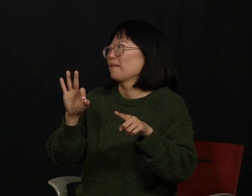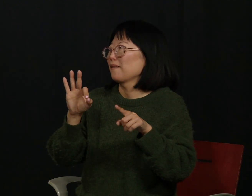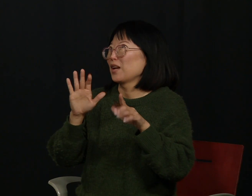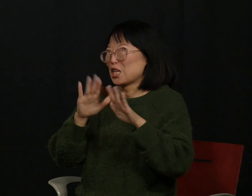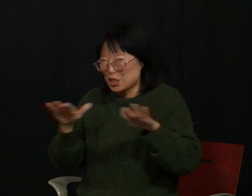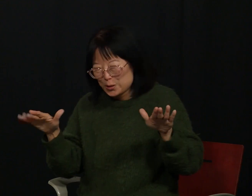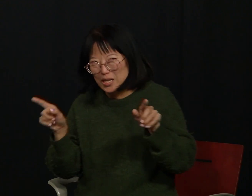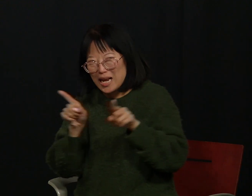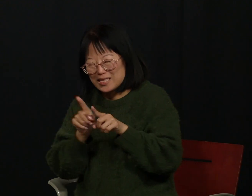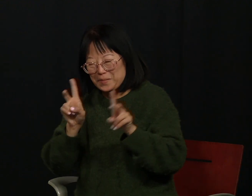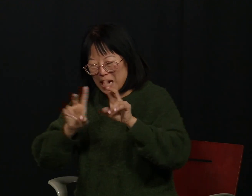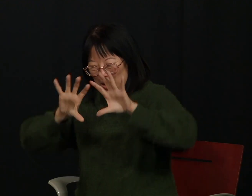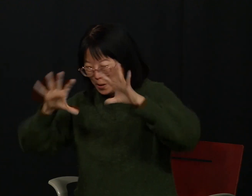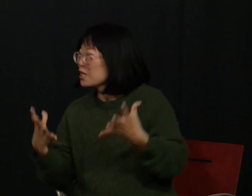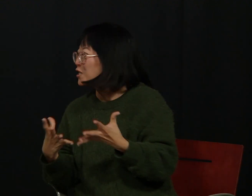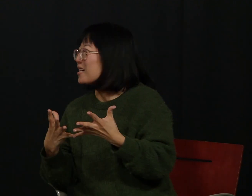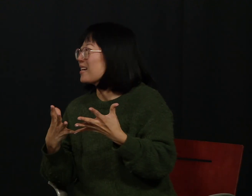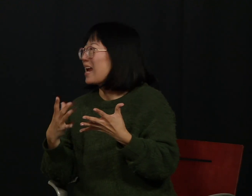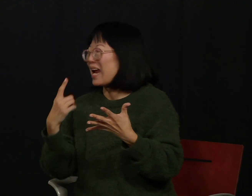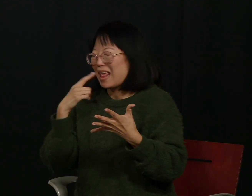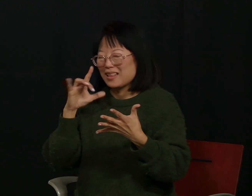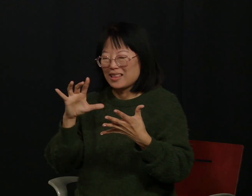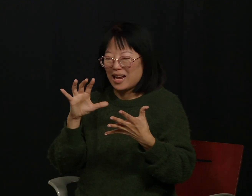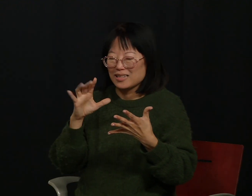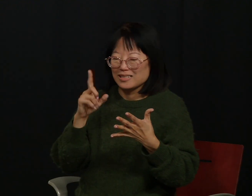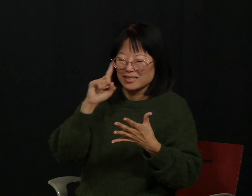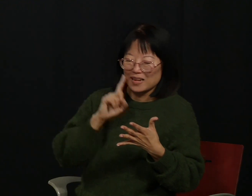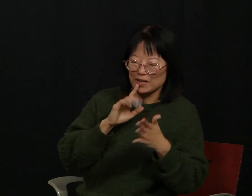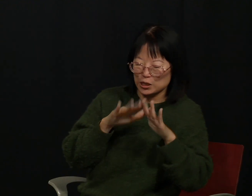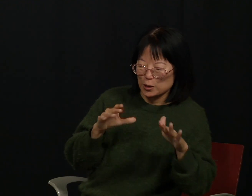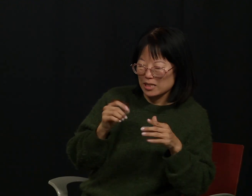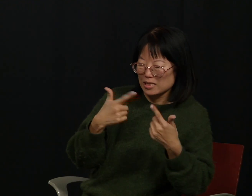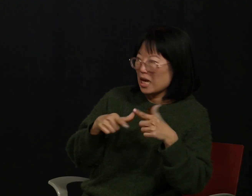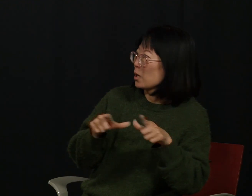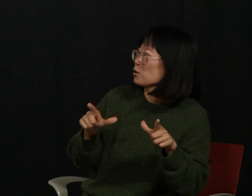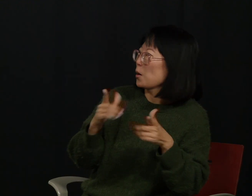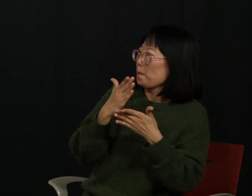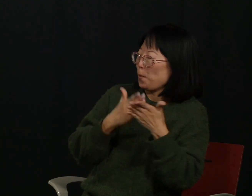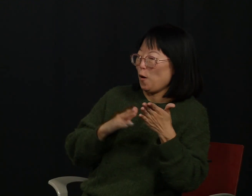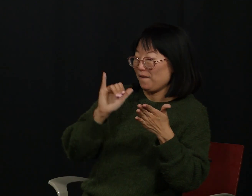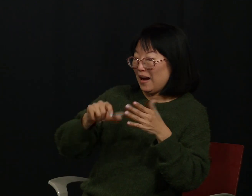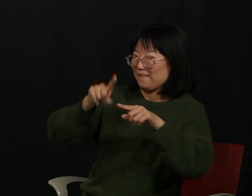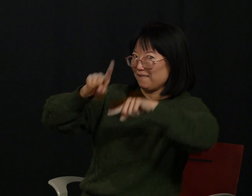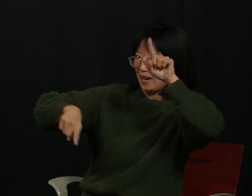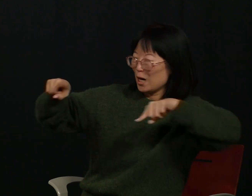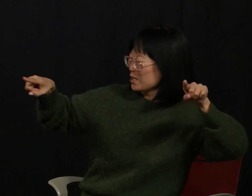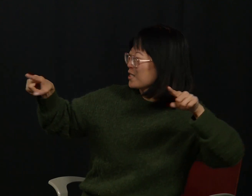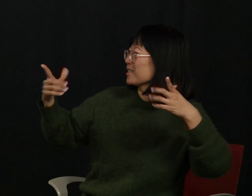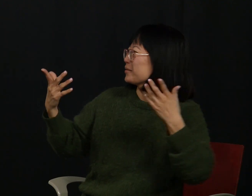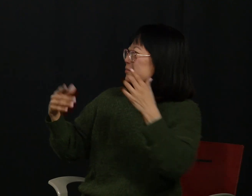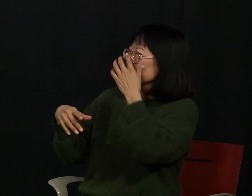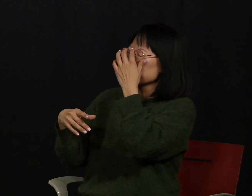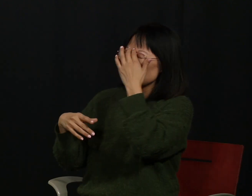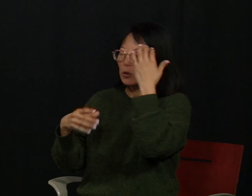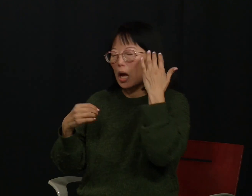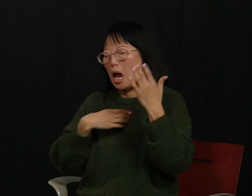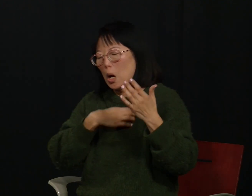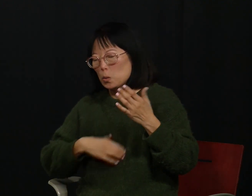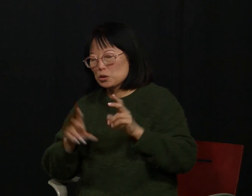of children as a population. And I think that deaf children and sign language are part of that variation. I wish people